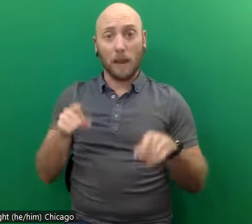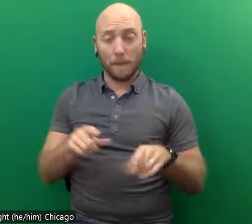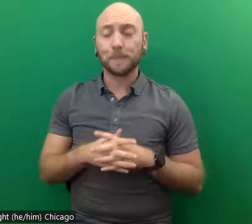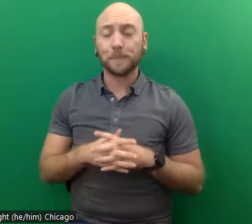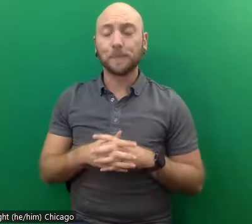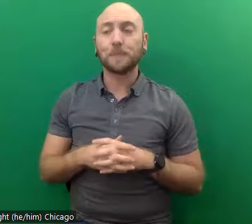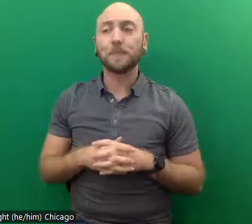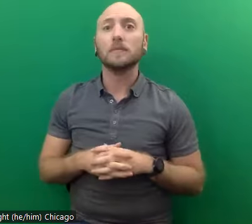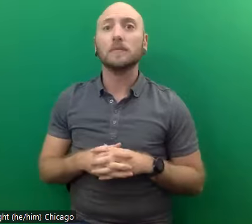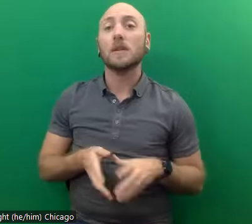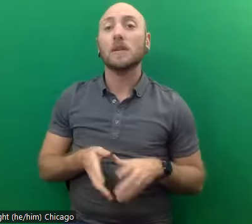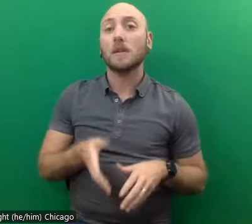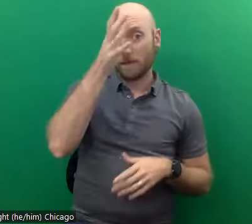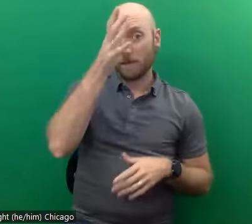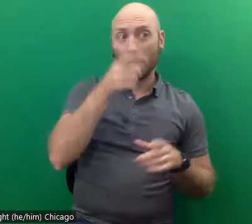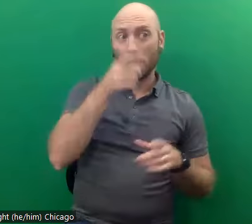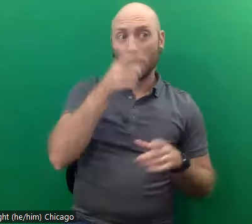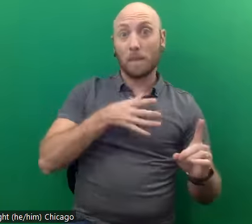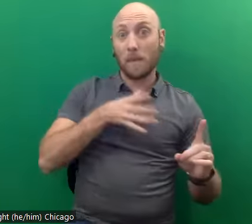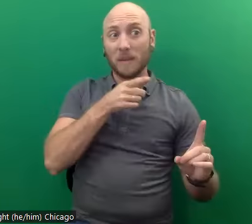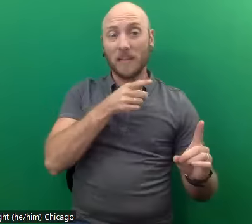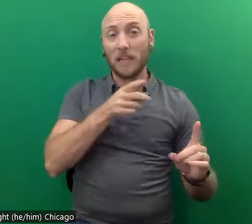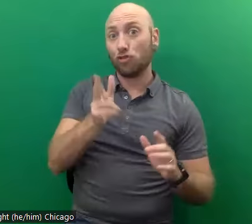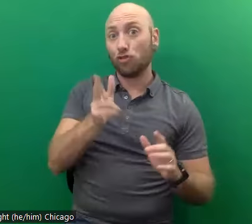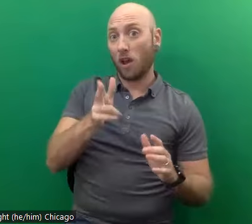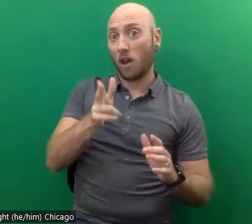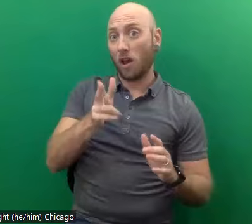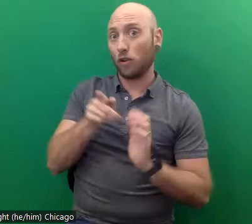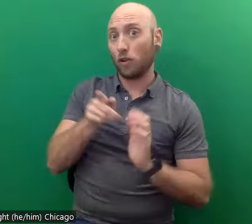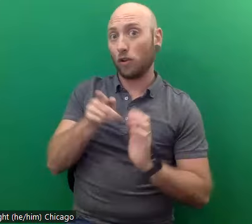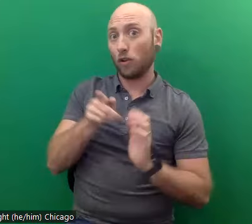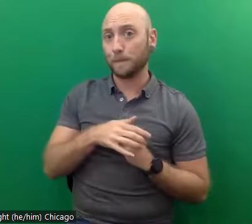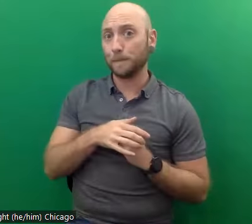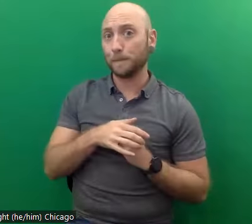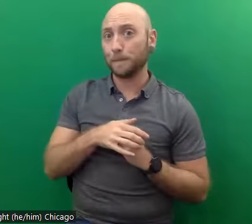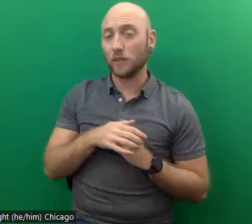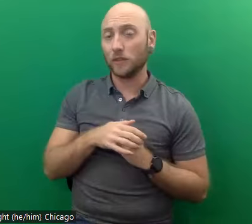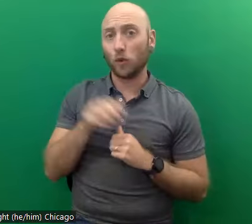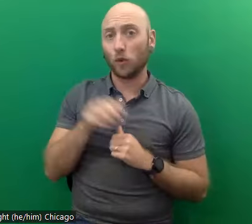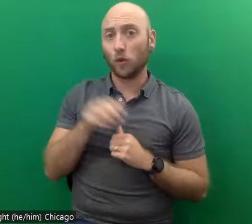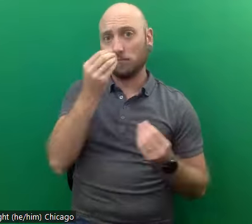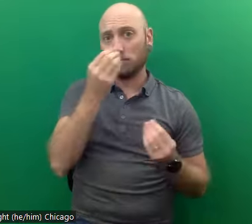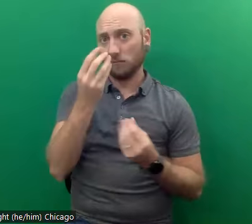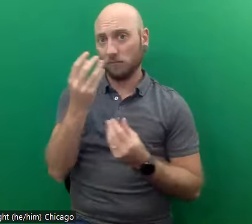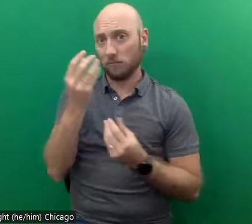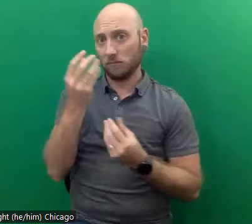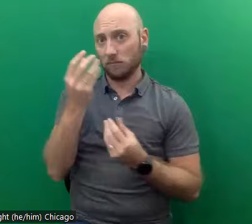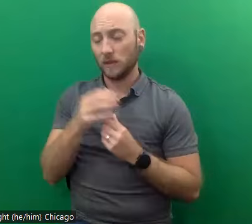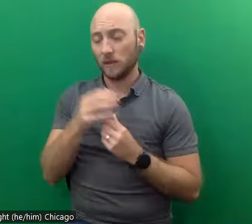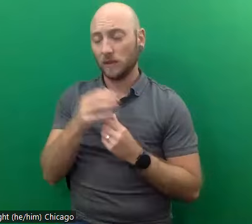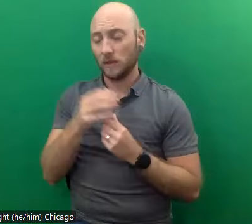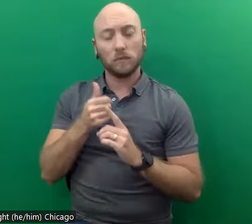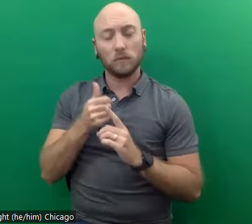My life changed from that point on. I was a very rambunctious child. I